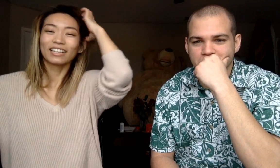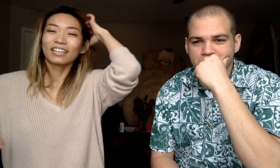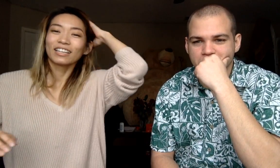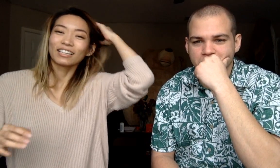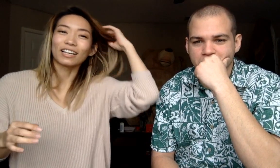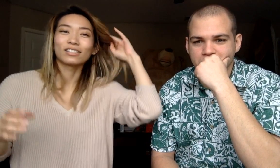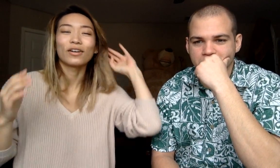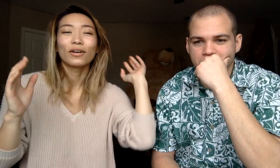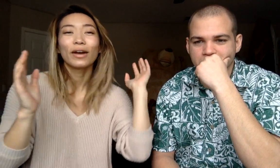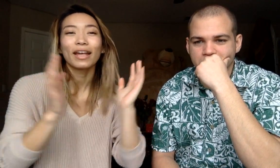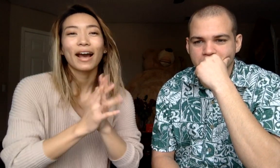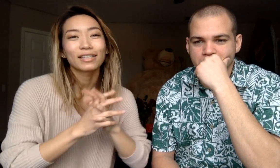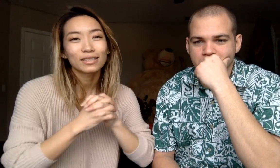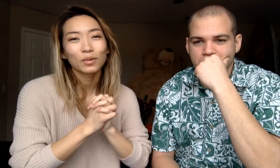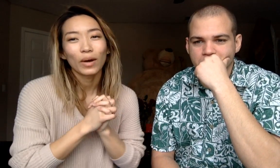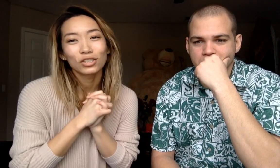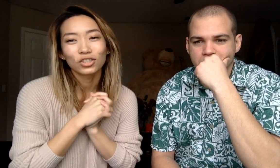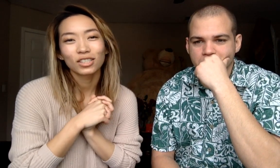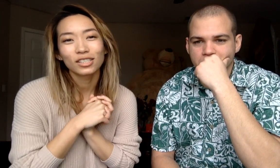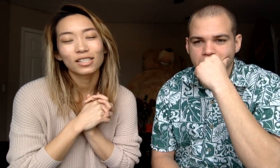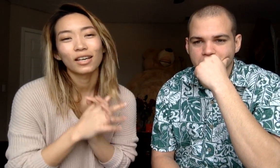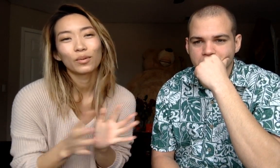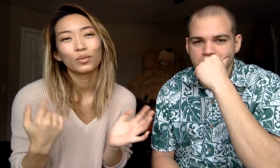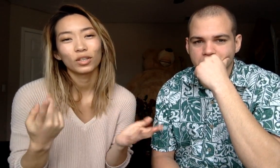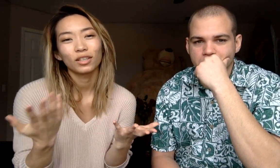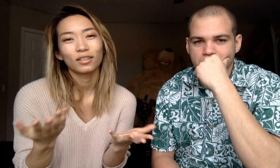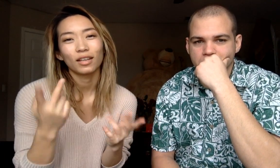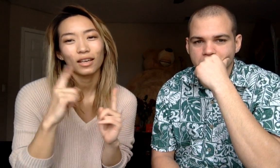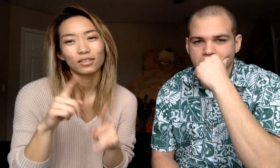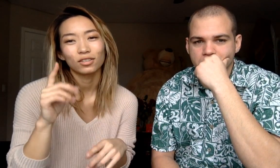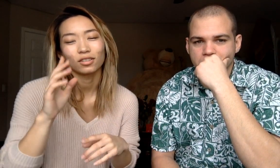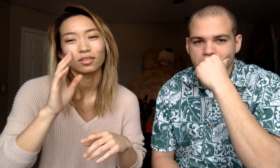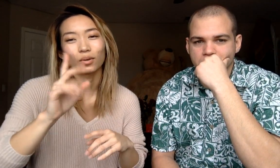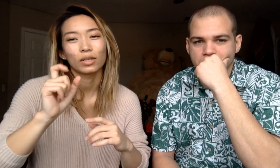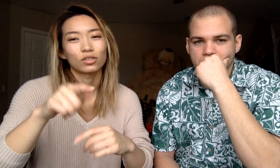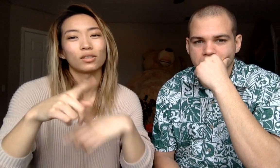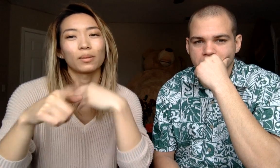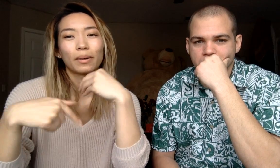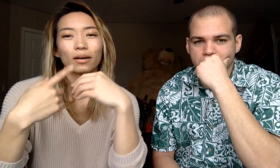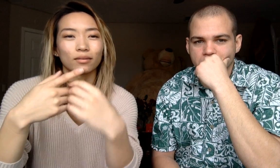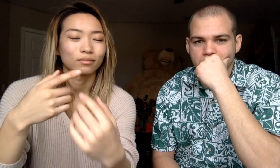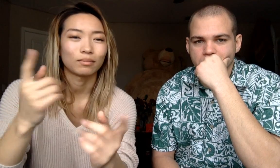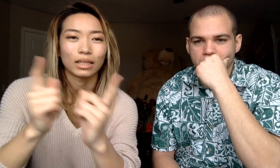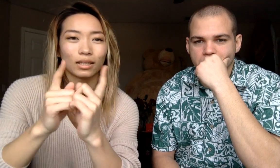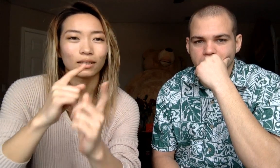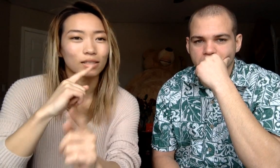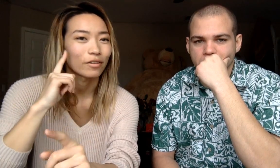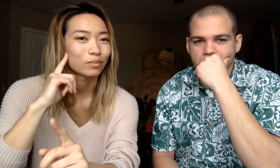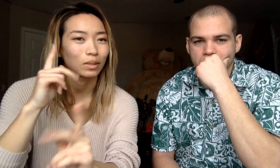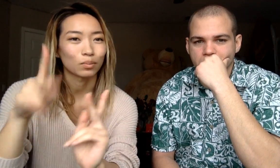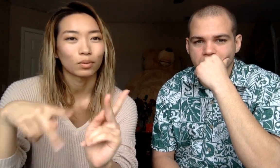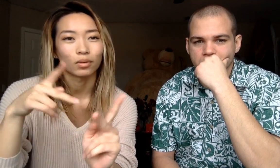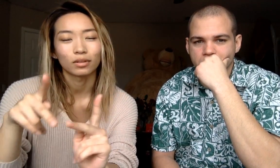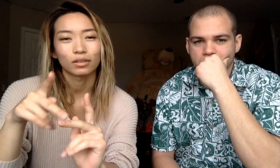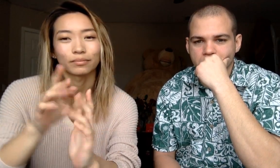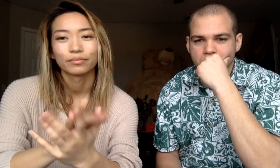Yeah, so go ahead, ask some questions. We're here to answer your questions about meeting deaf people.